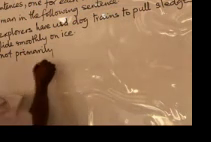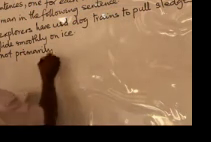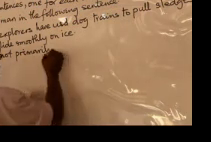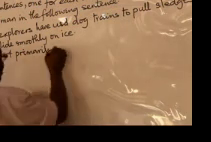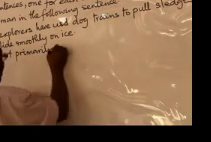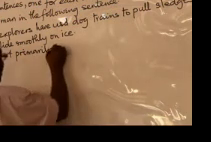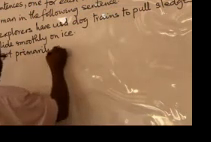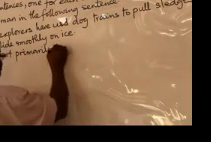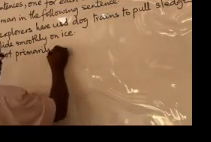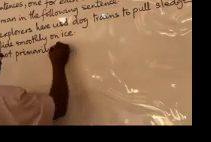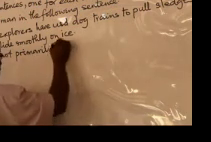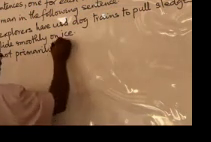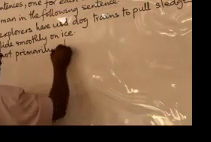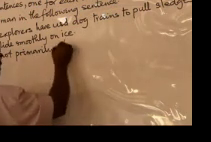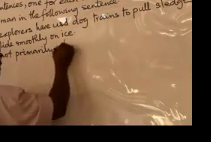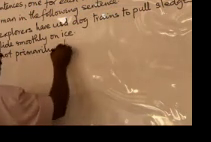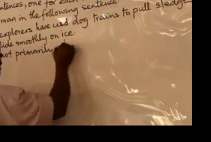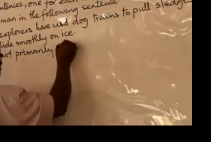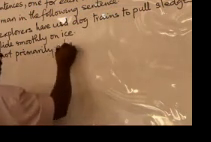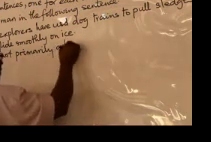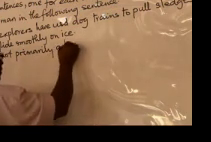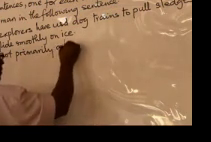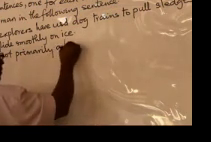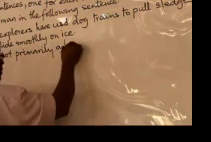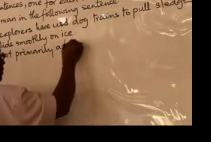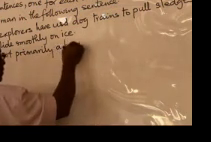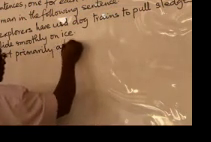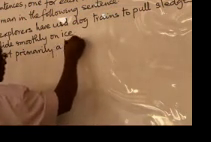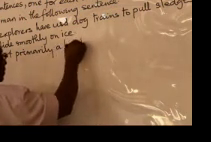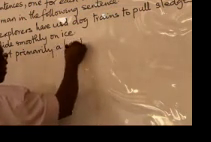a beast of burden,